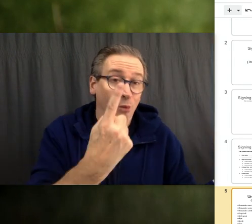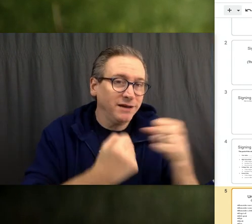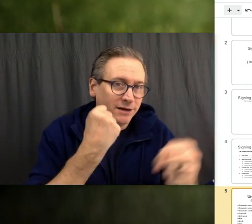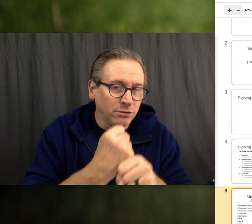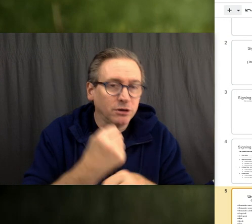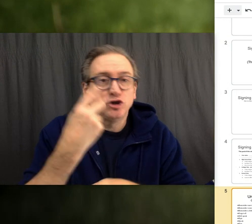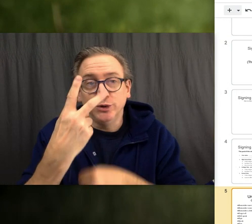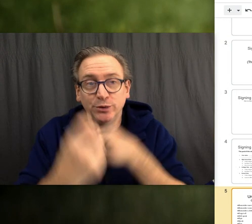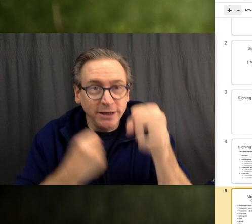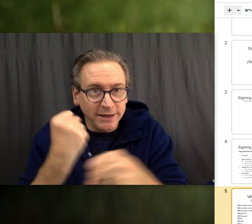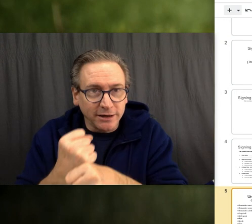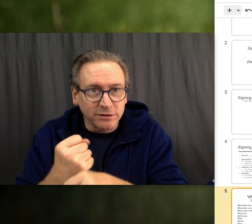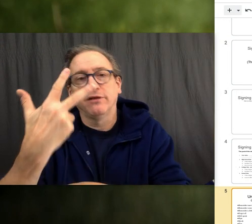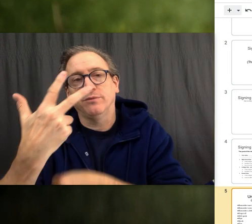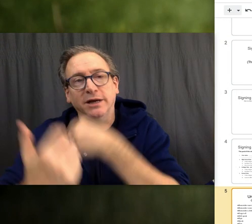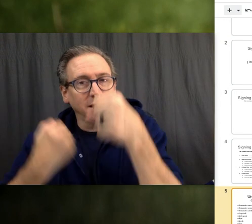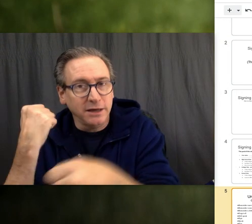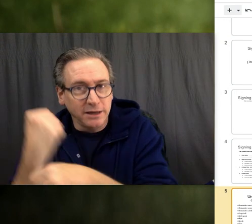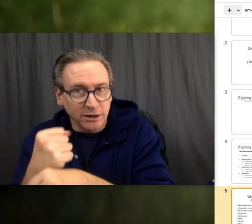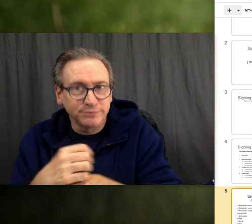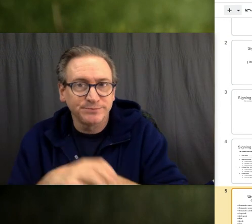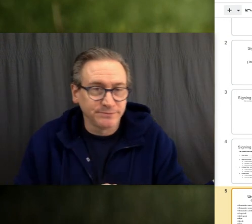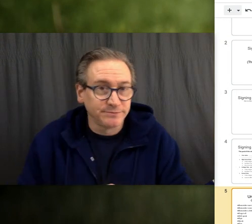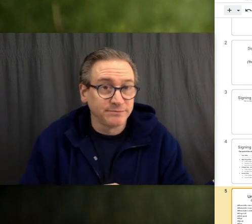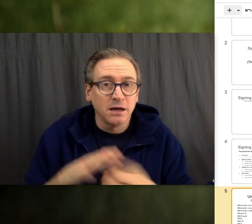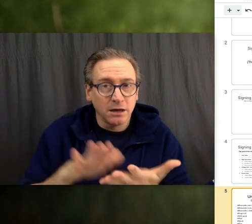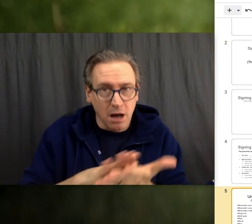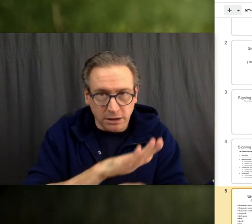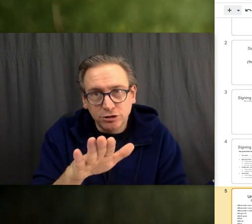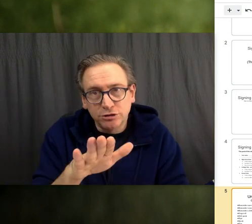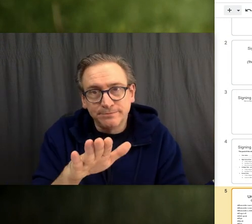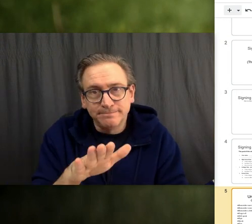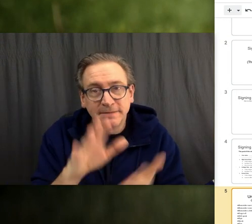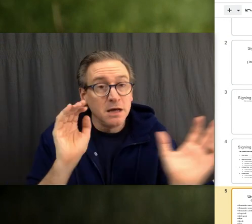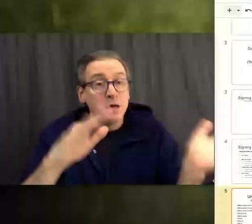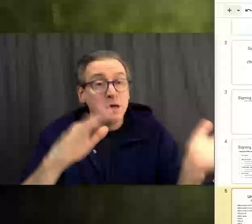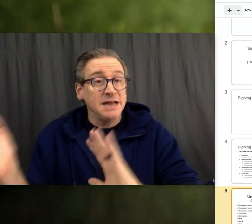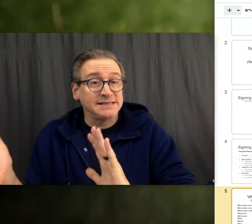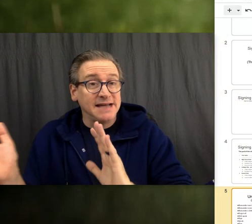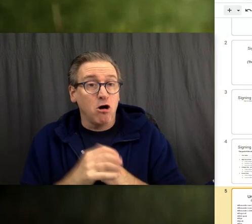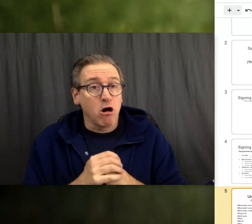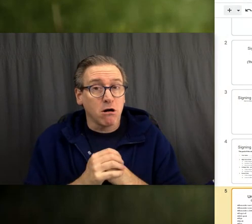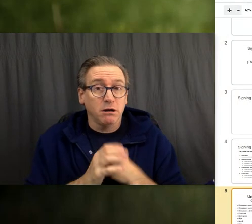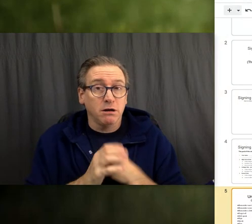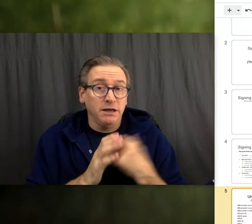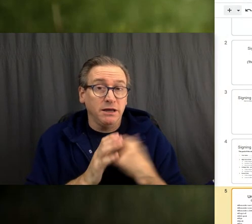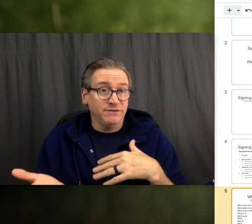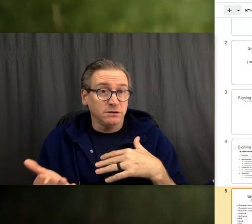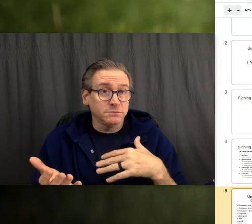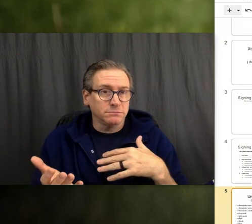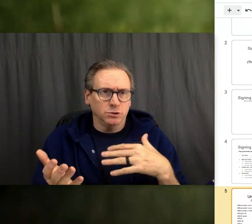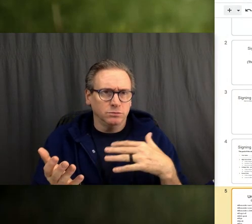So 1 year, 2 years, 3 years. College. Next set are easy